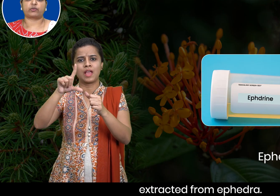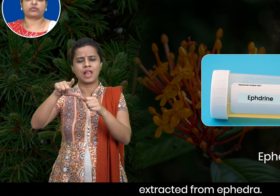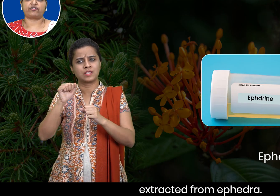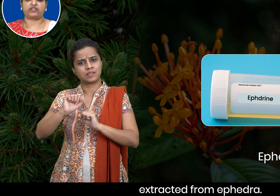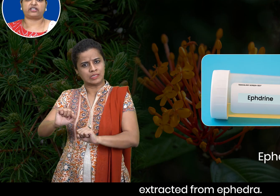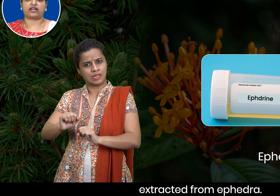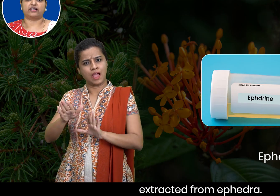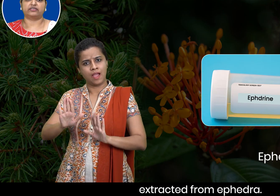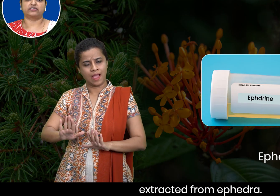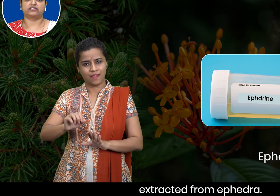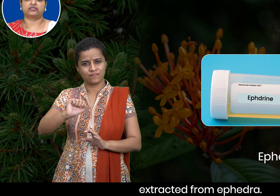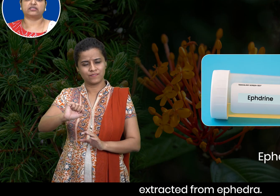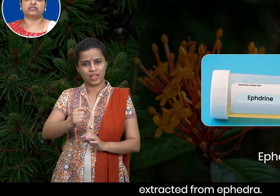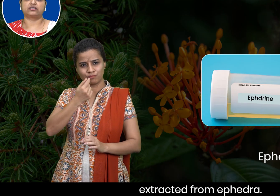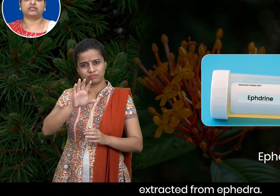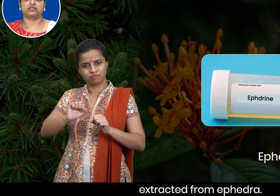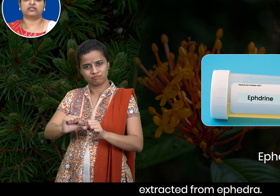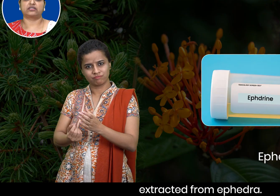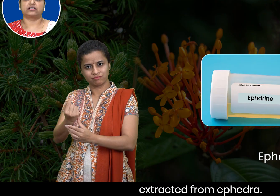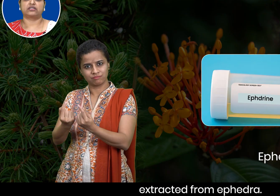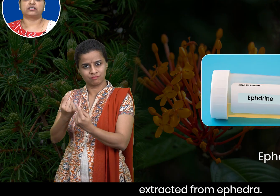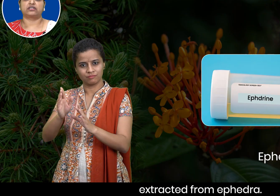extracted from ephedra.